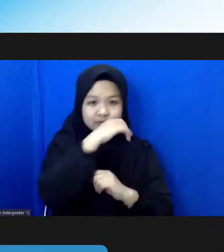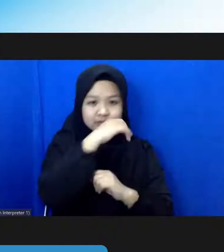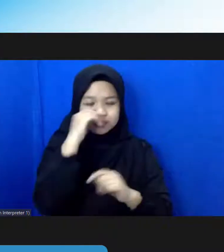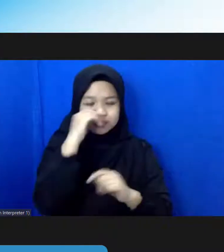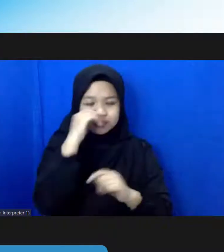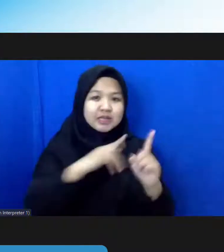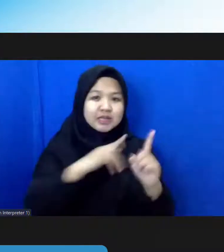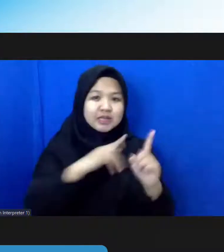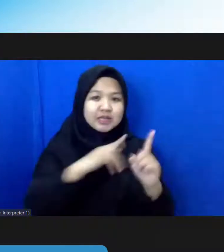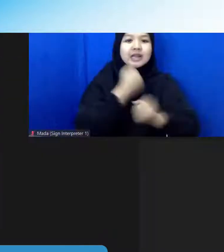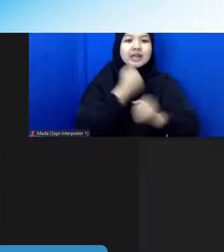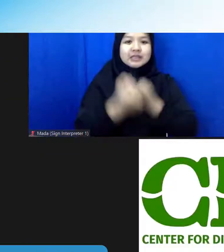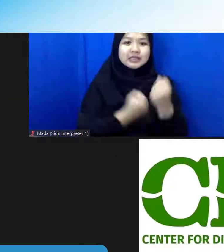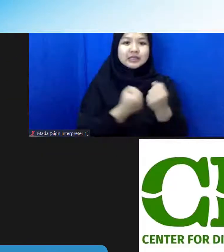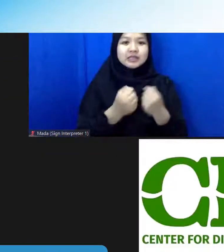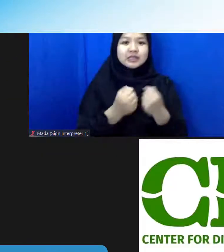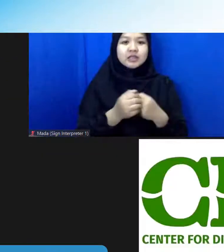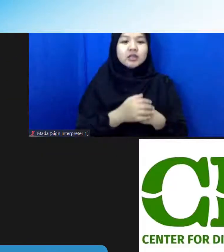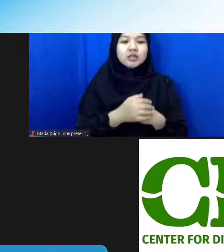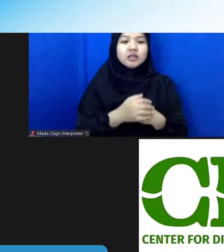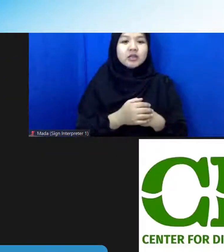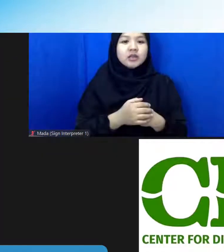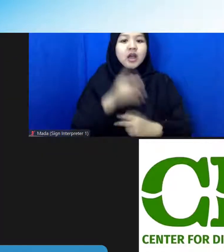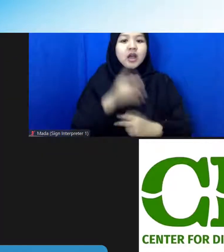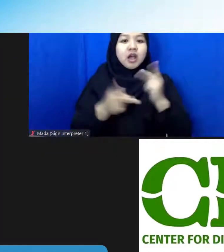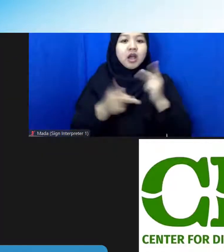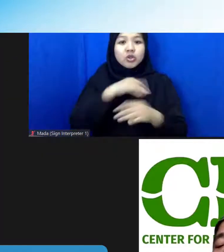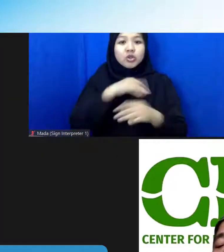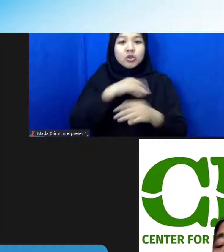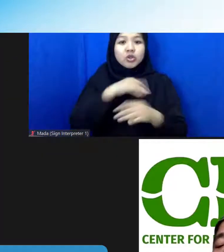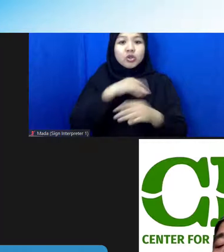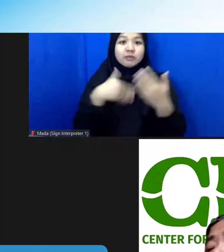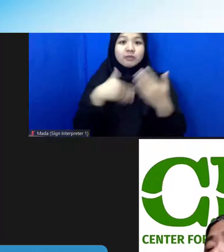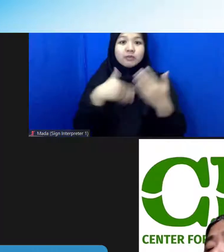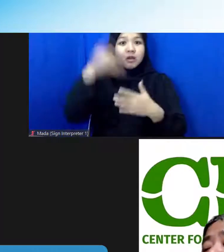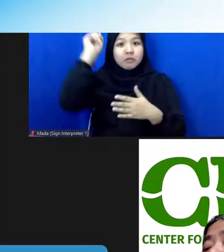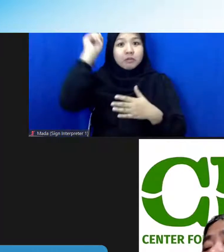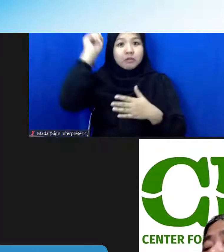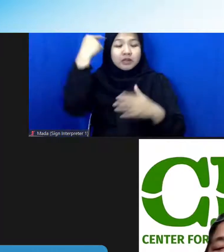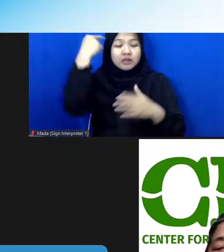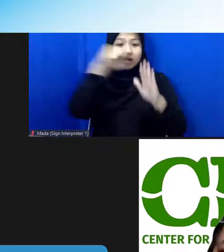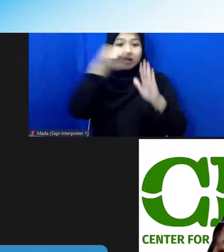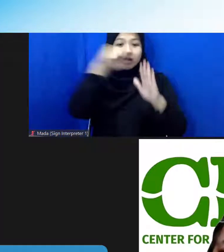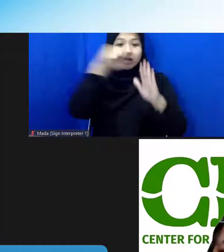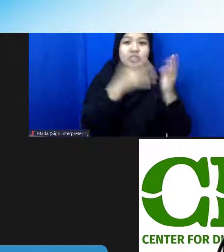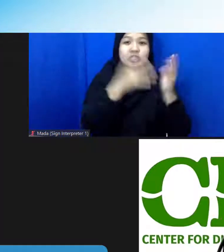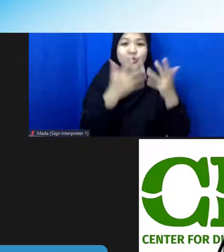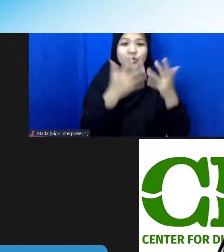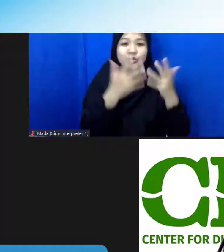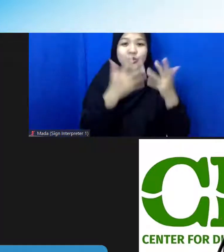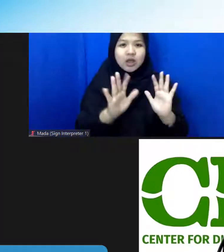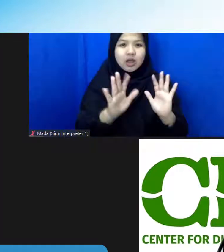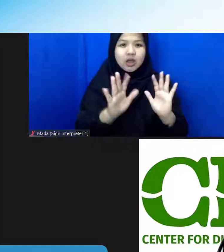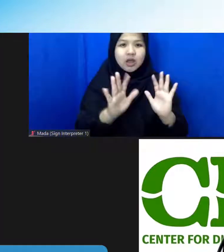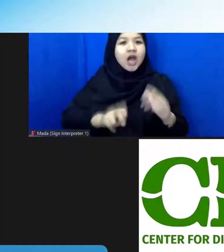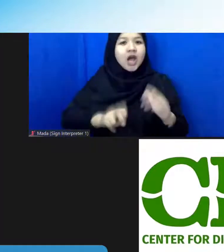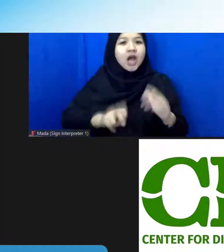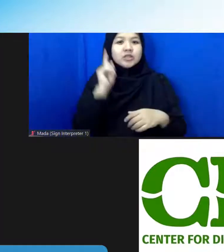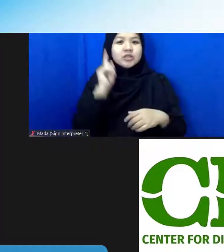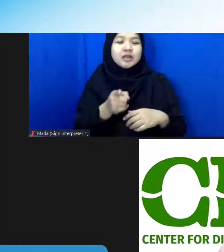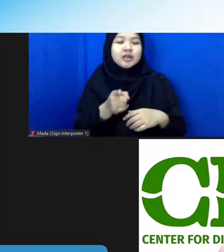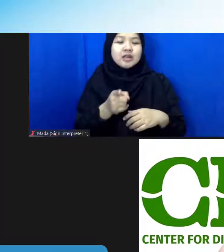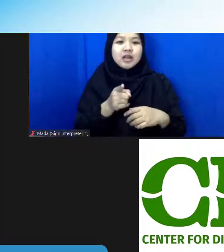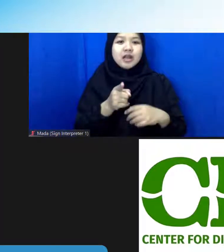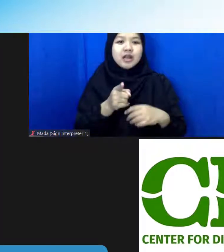action, citizen voice and action, where all this government policy actually has to be confirmed with